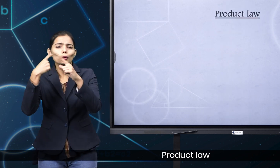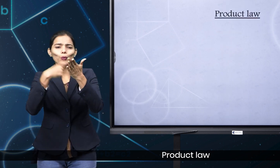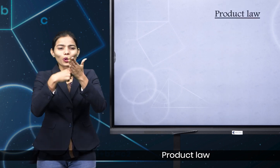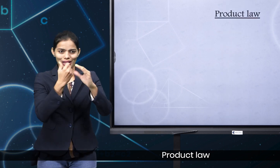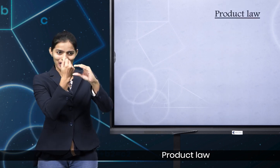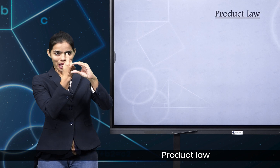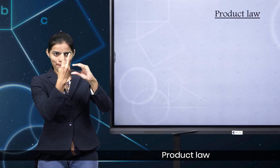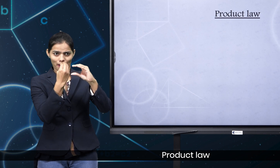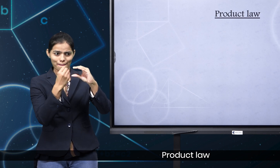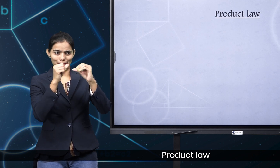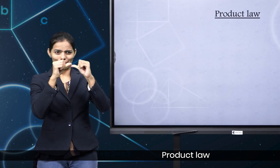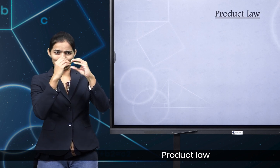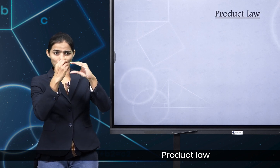Product law.